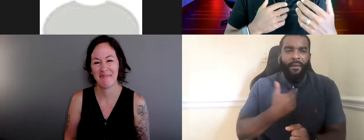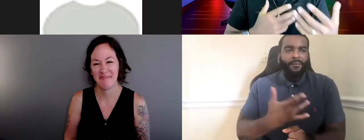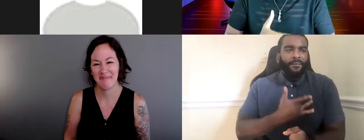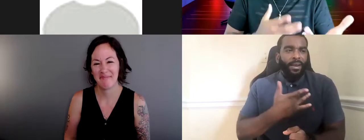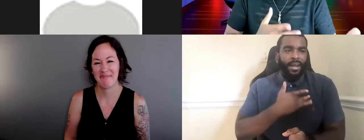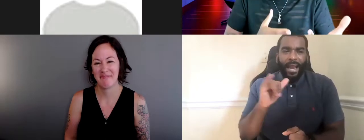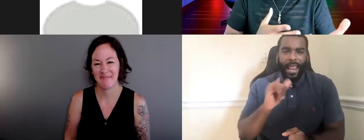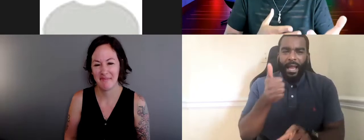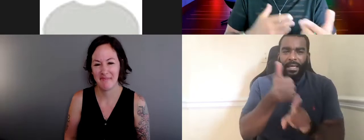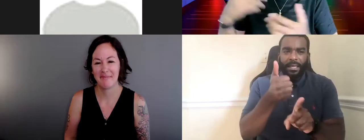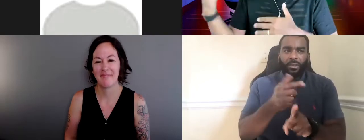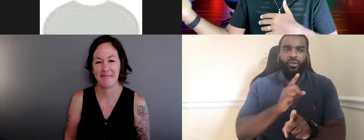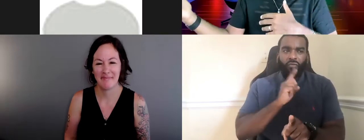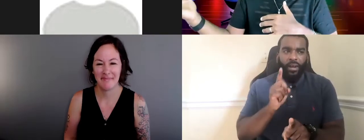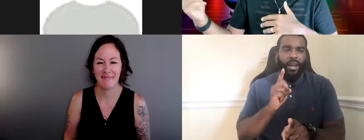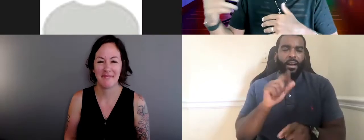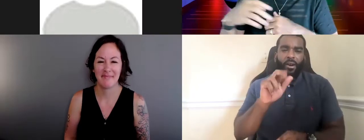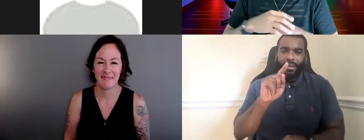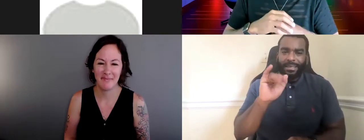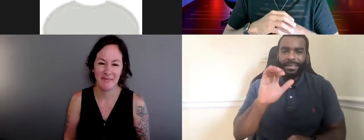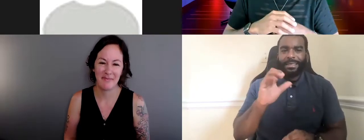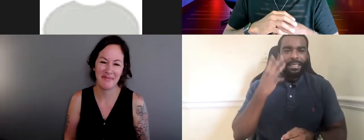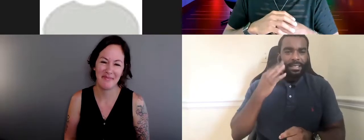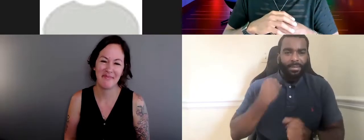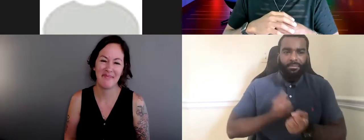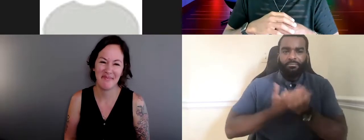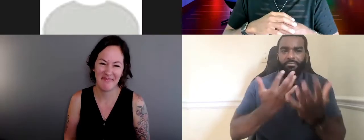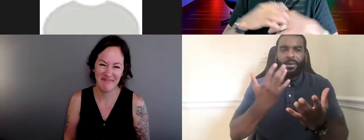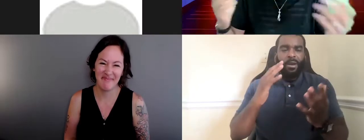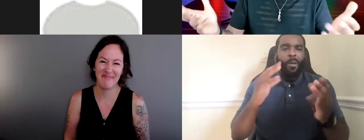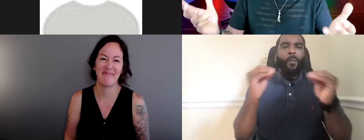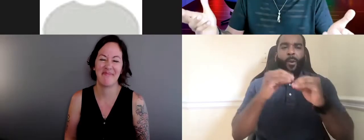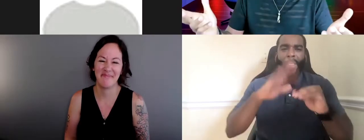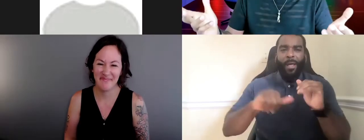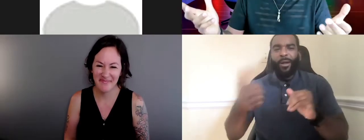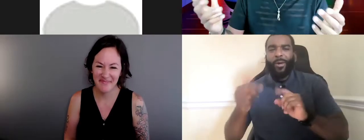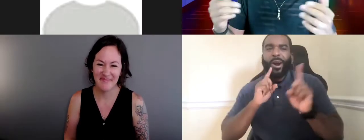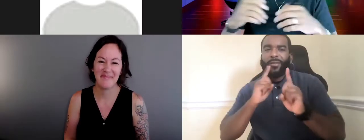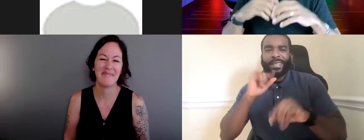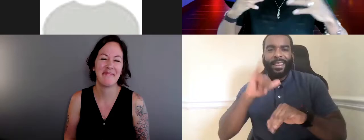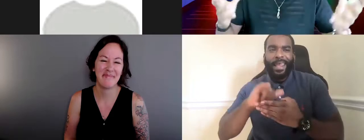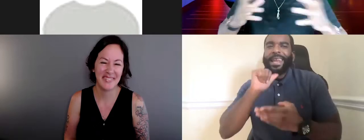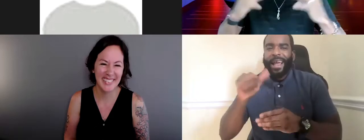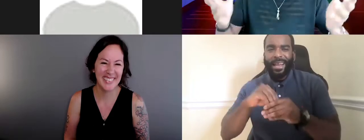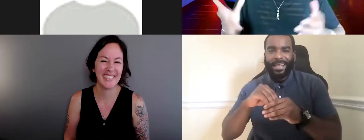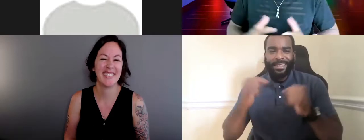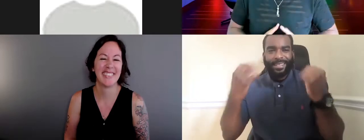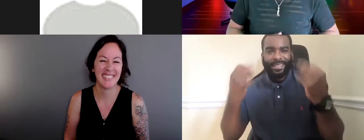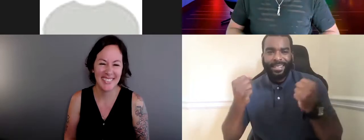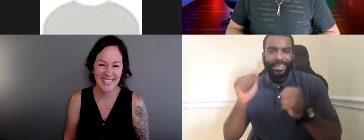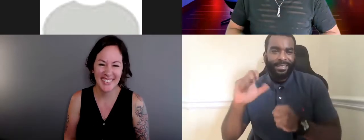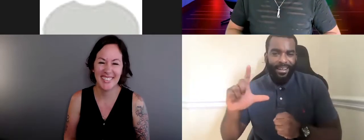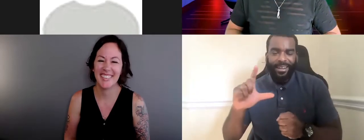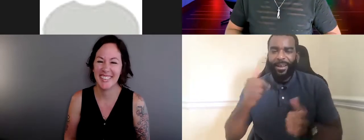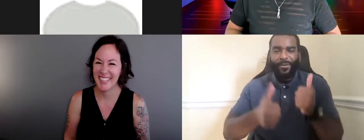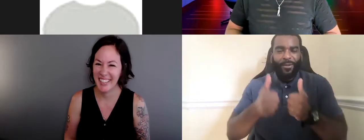an artistic experience more so than other conversations that I might have that are not in ASL, which is just a